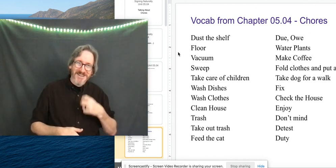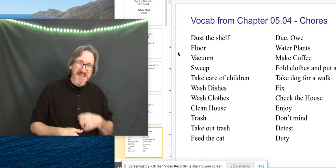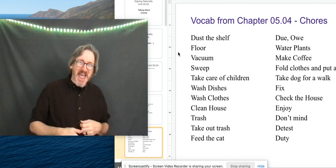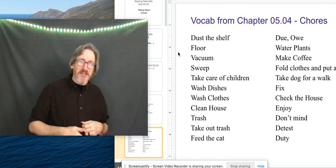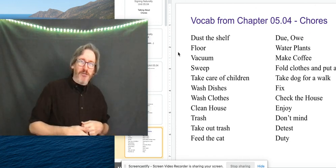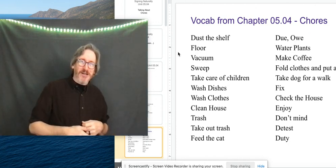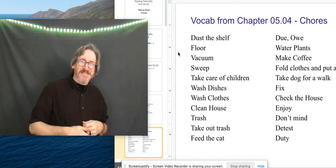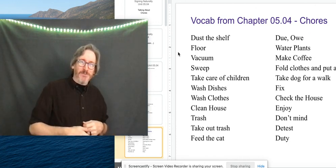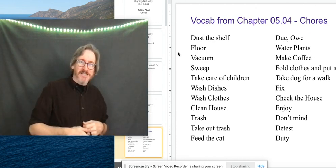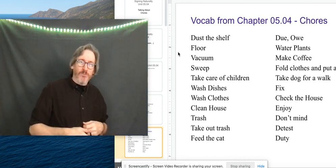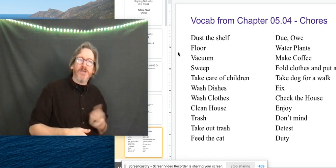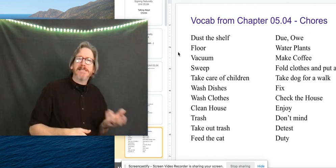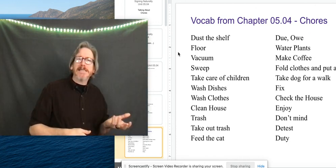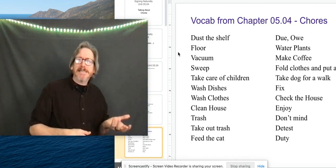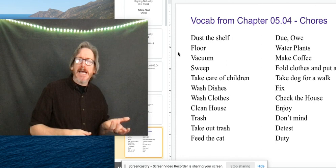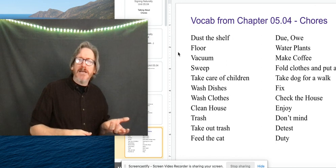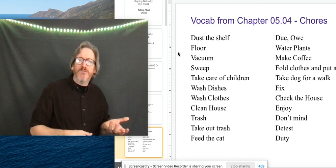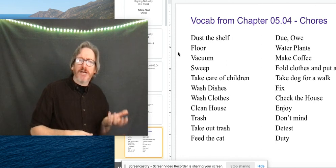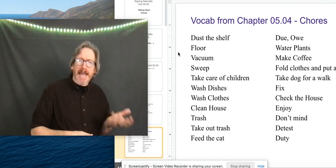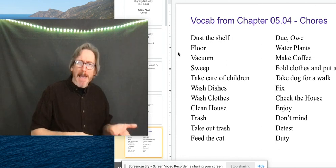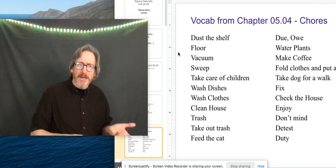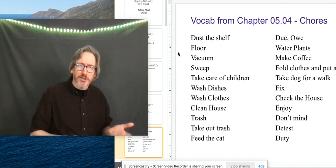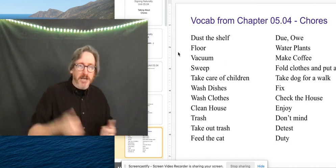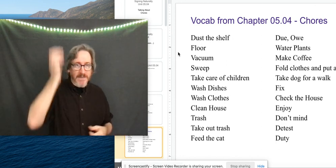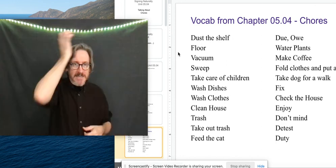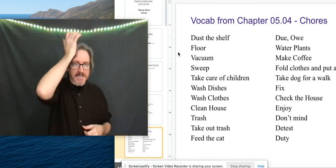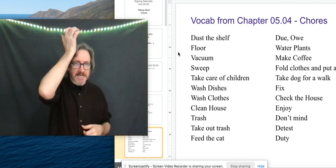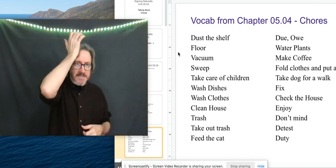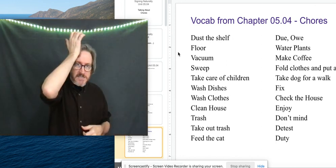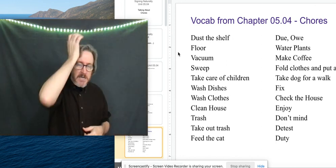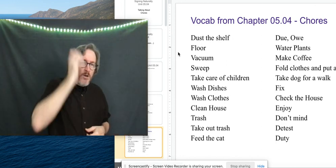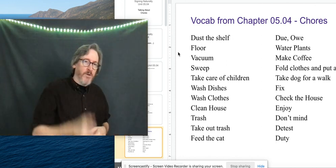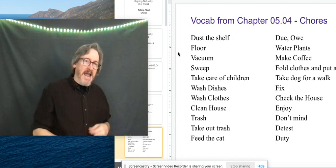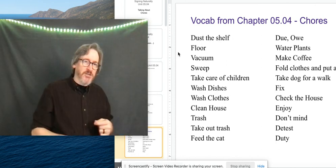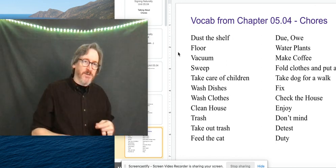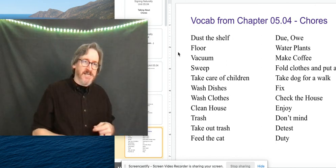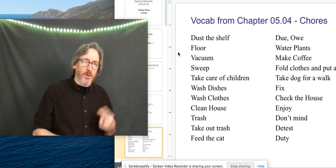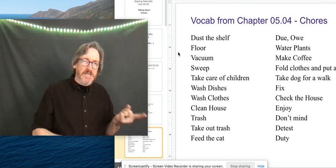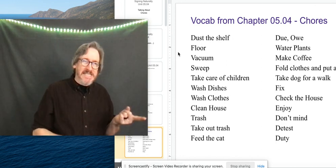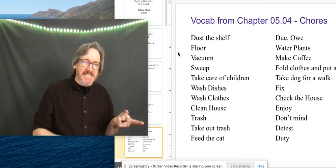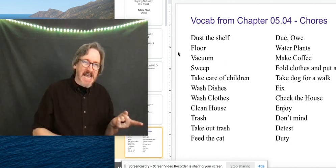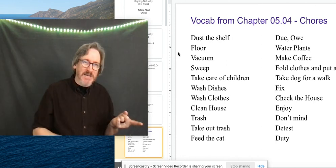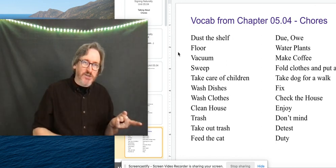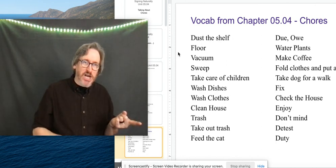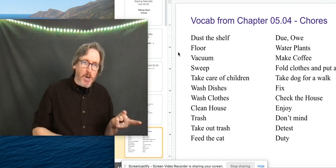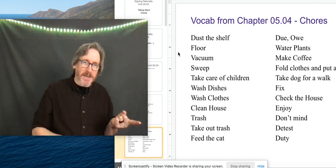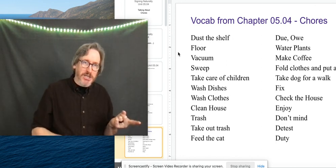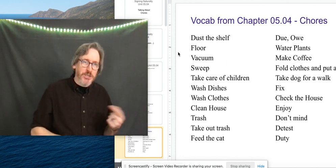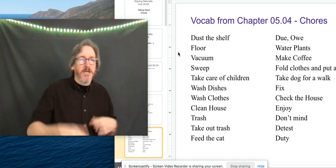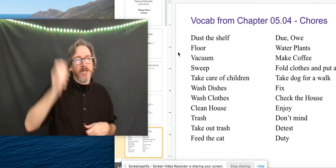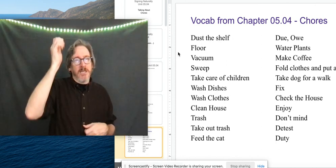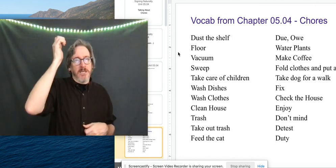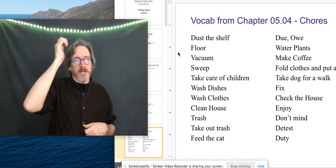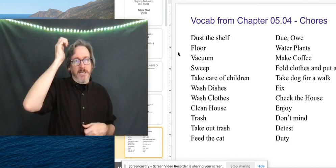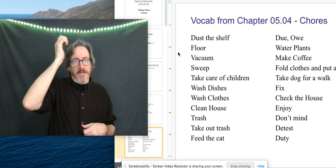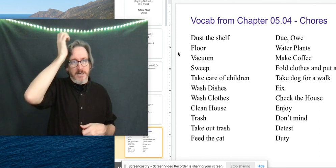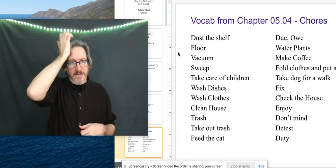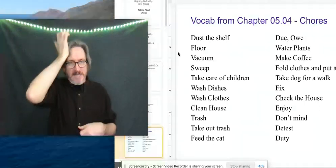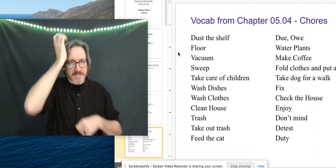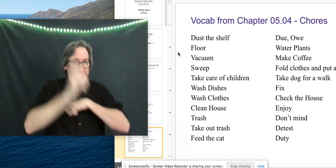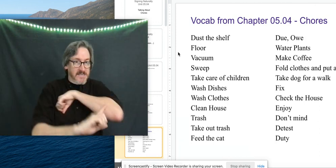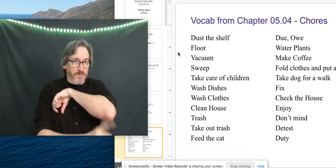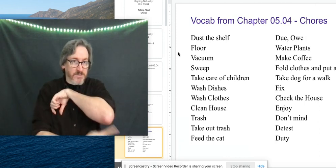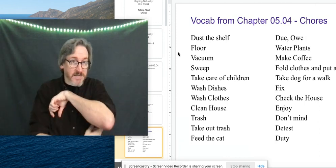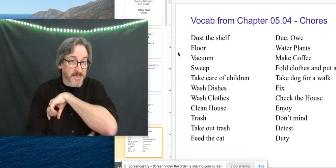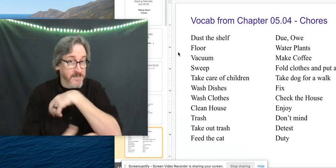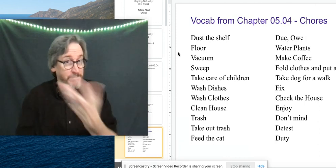read and thought someone said, what's the sign for cabbage? And they did this, when actually they're saying, what's the sign for garbage? And they